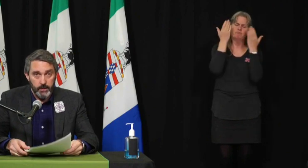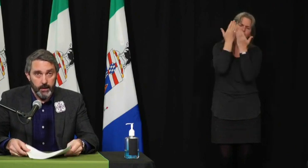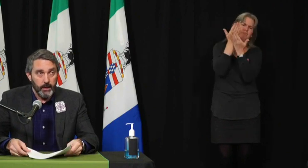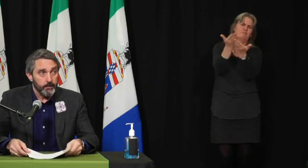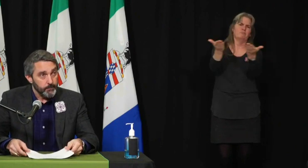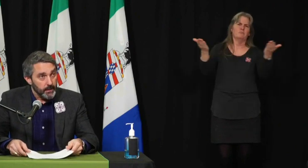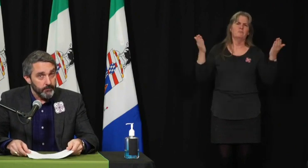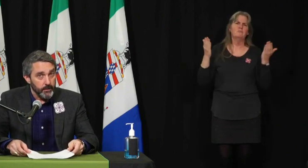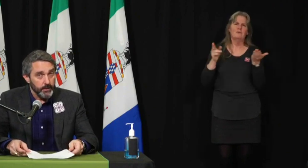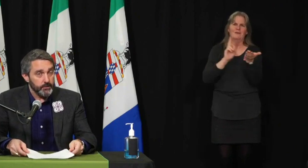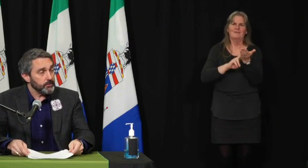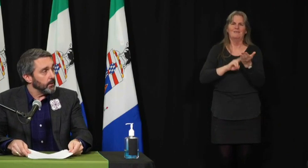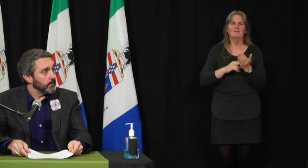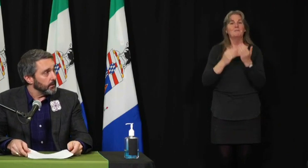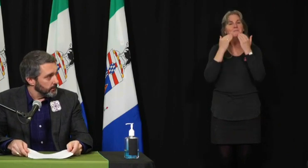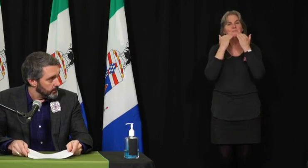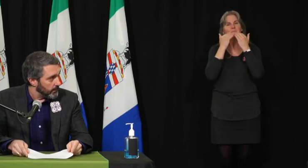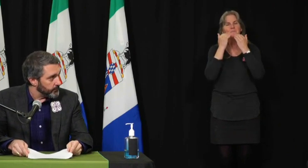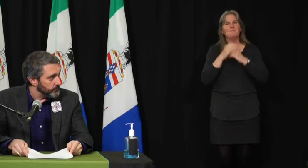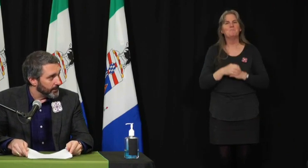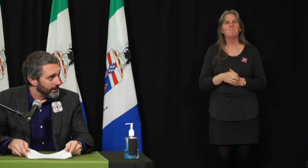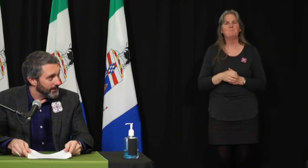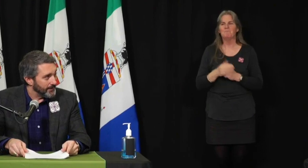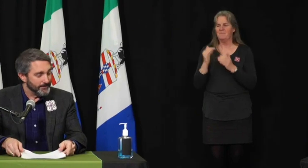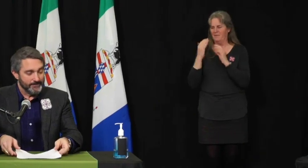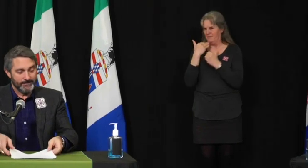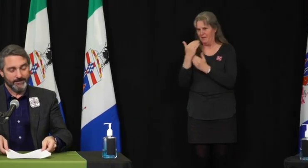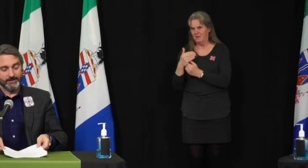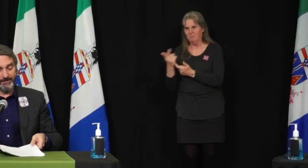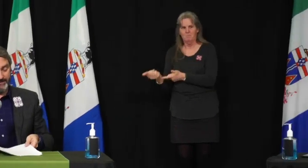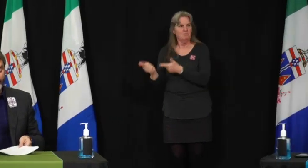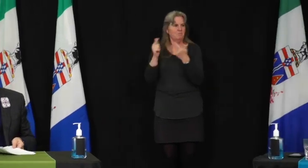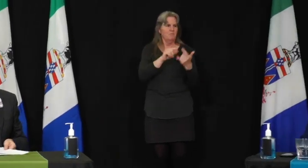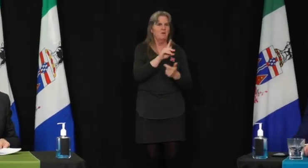do. Thank you very much, and off to you, Brennan Hanley.